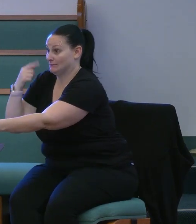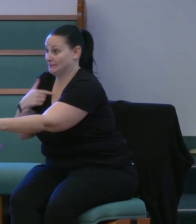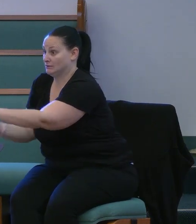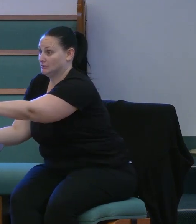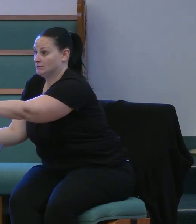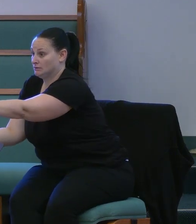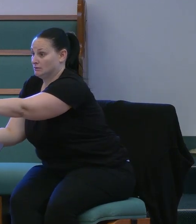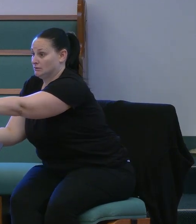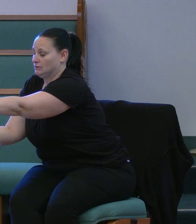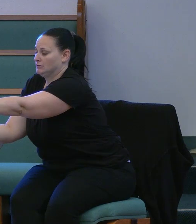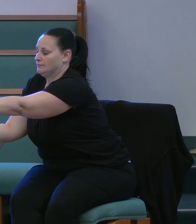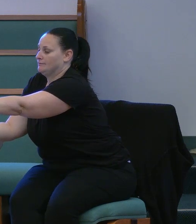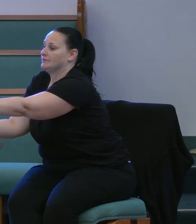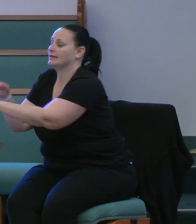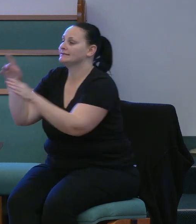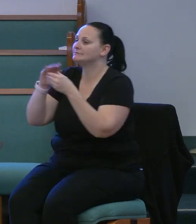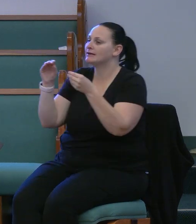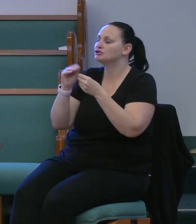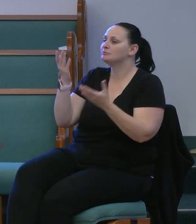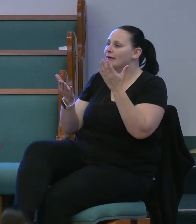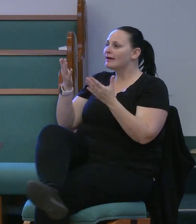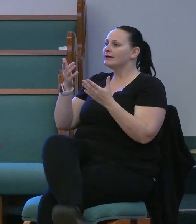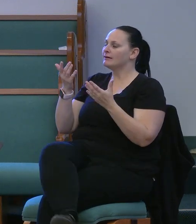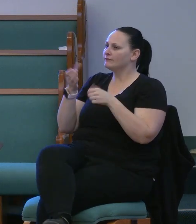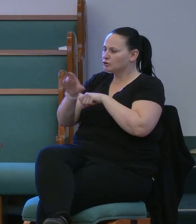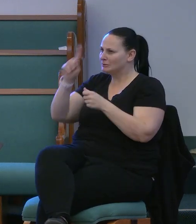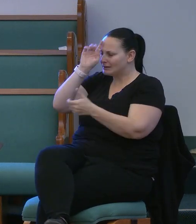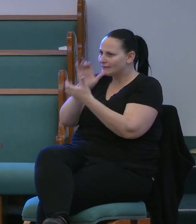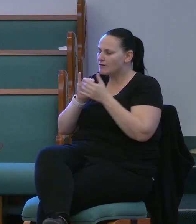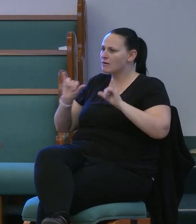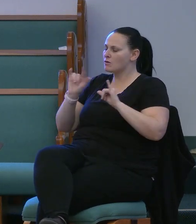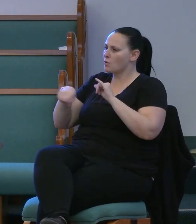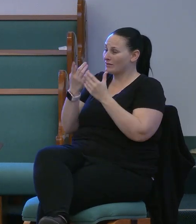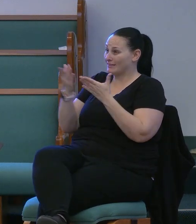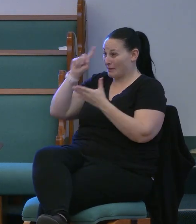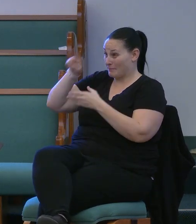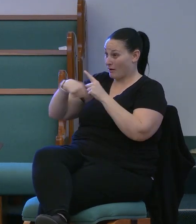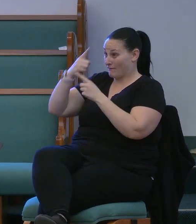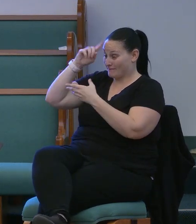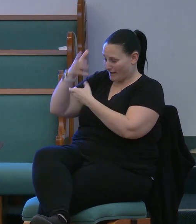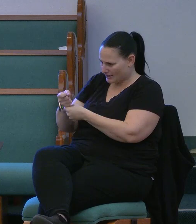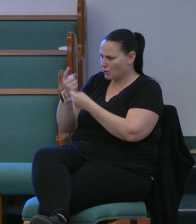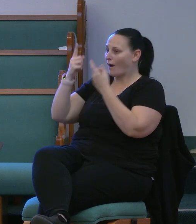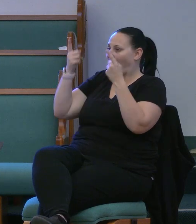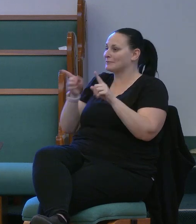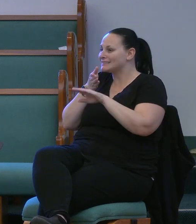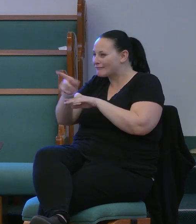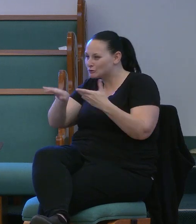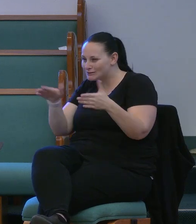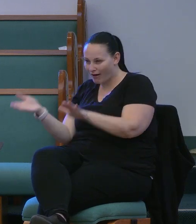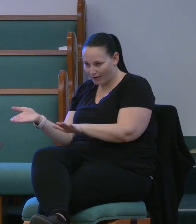This passage may send you and make you believe that the only thing about faith that matters is what happens after you